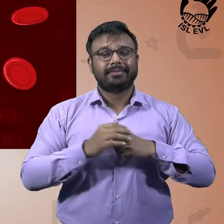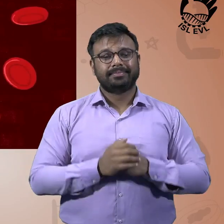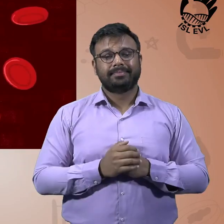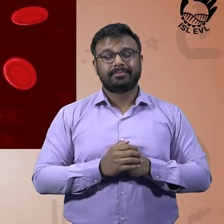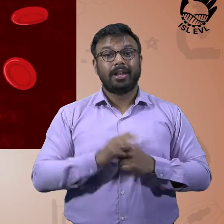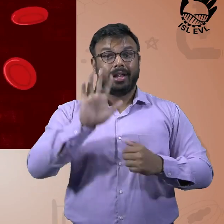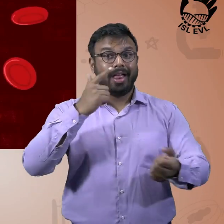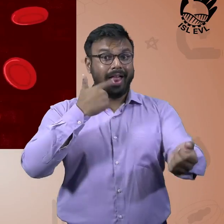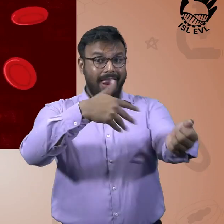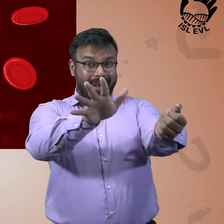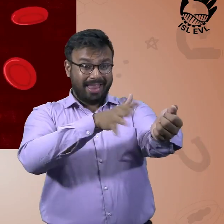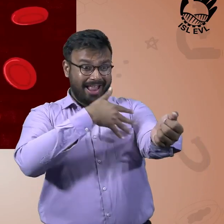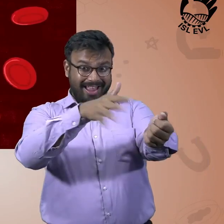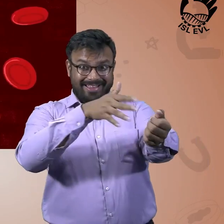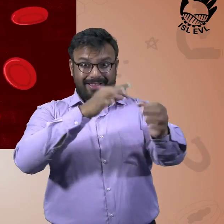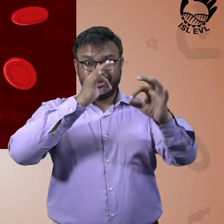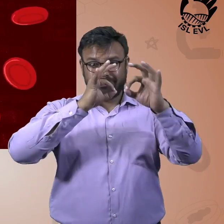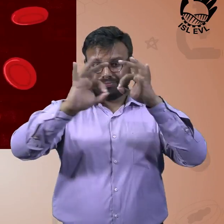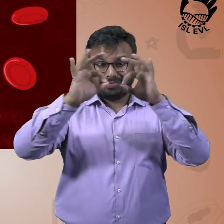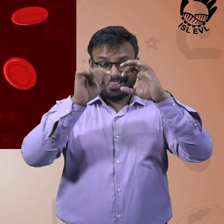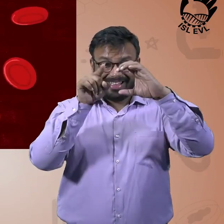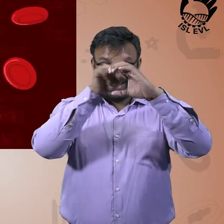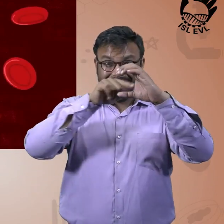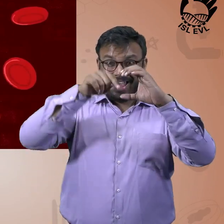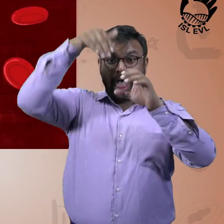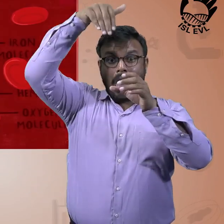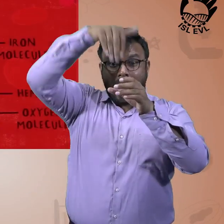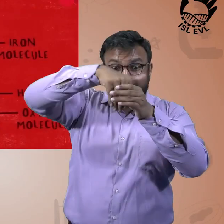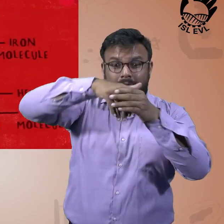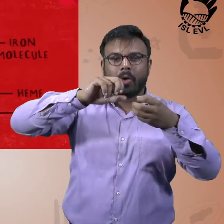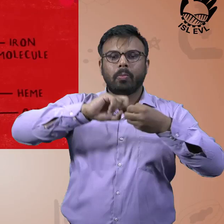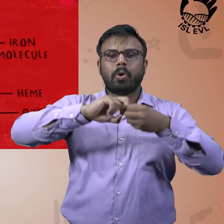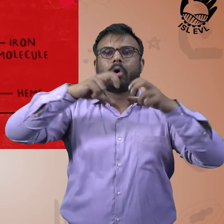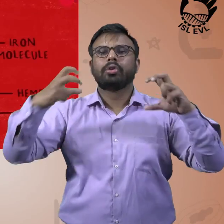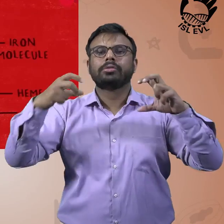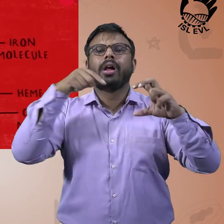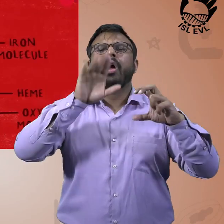Our red blood cells or RBCs contain a protein called